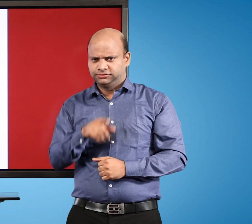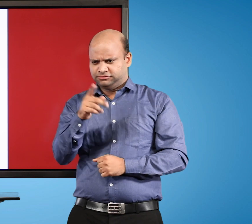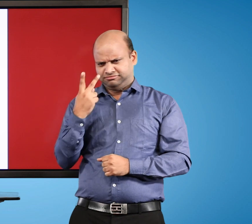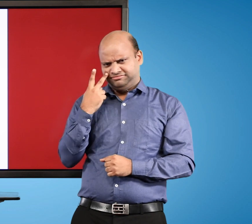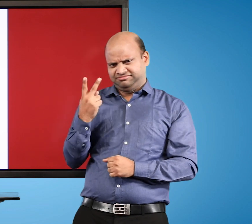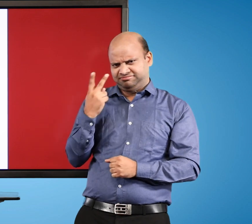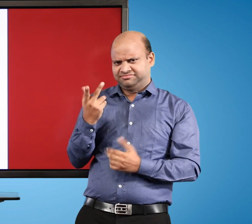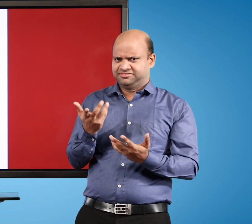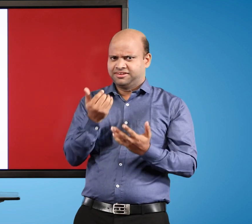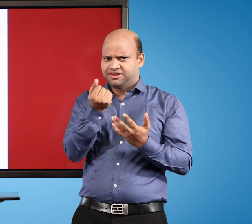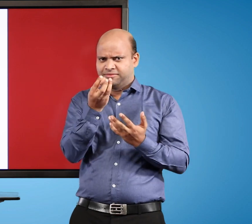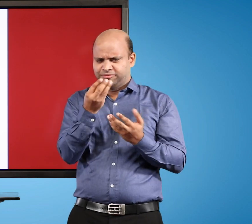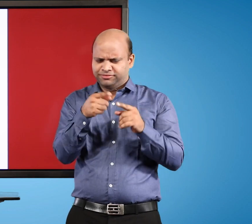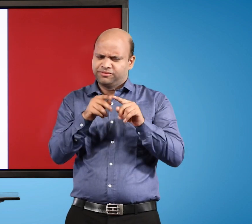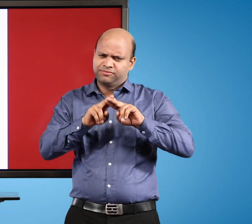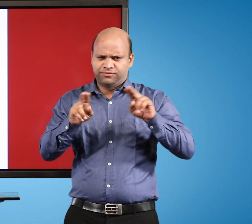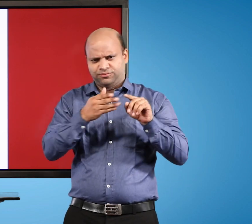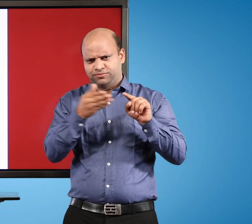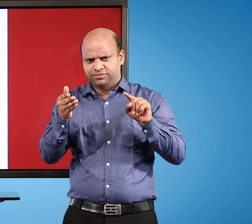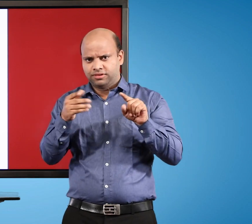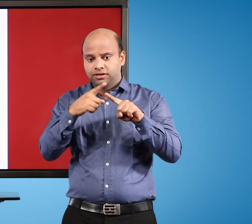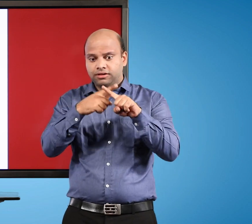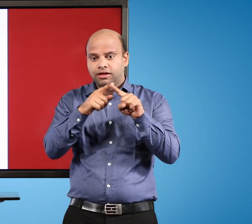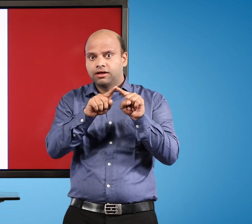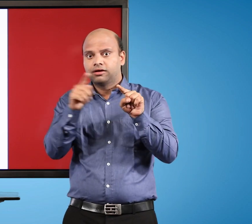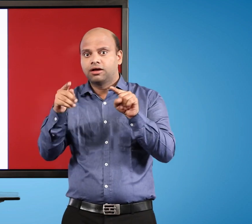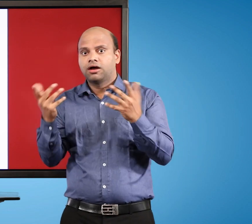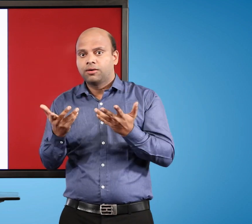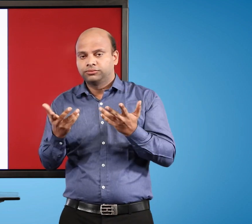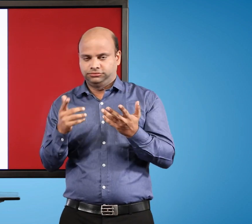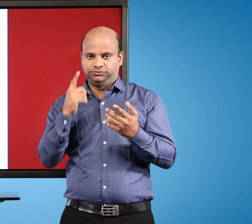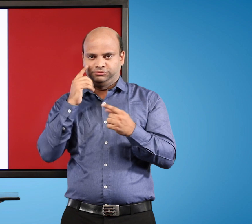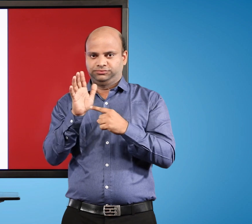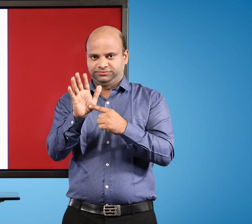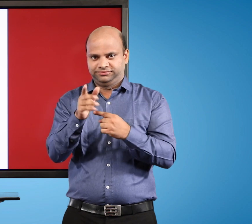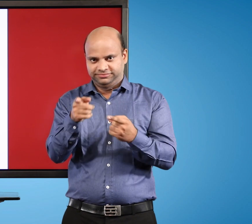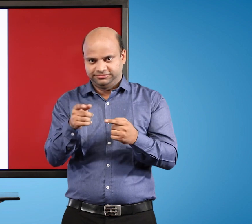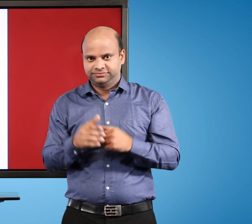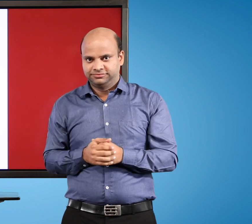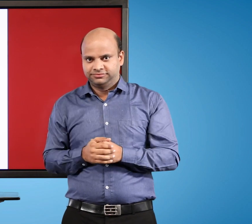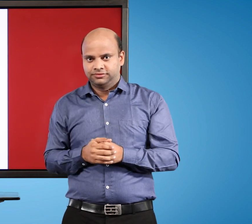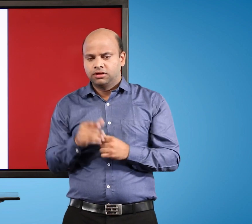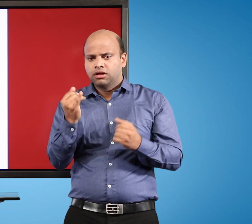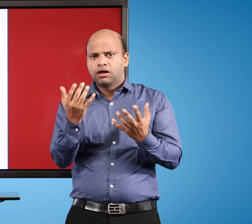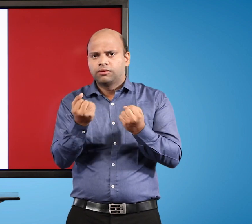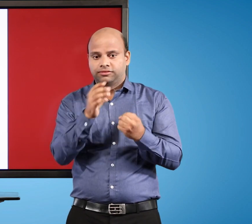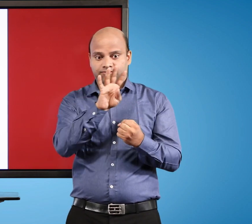We now see the multiplication of whole numbers on the number line. Let us find